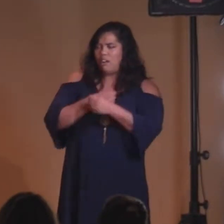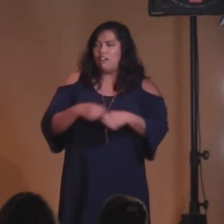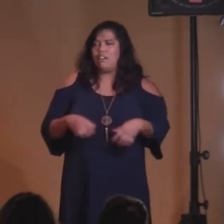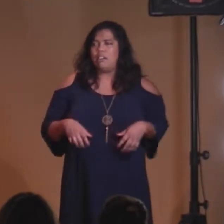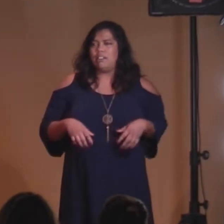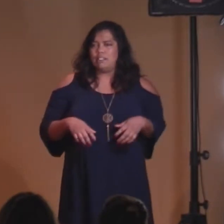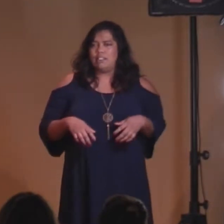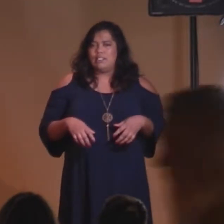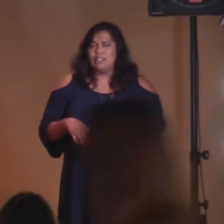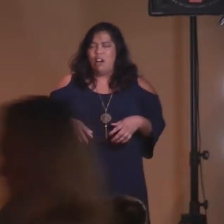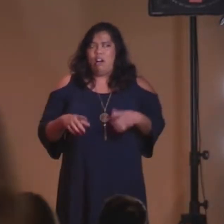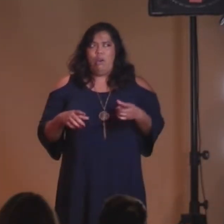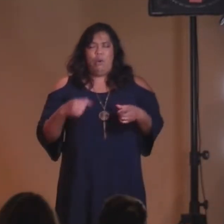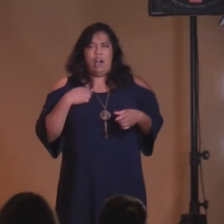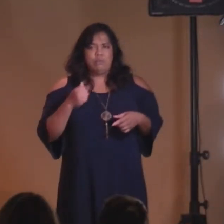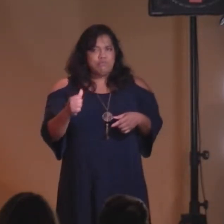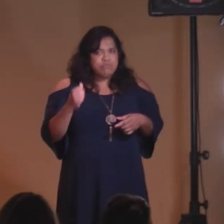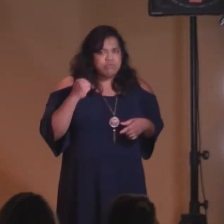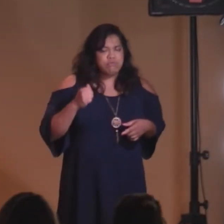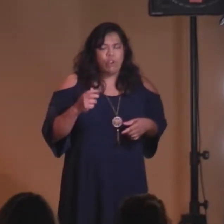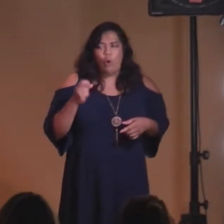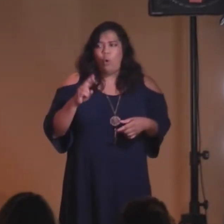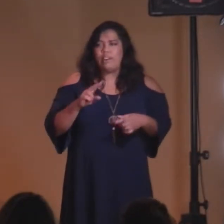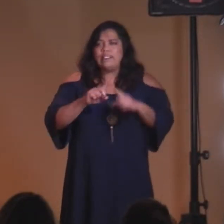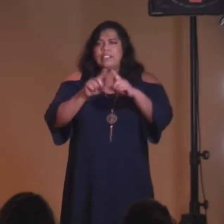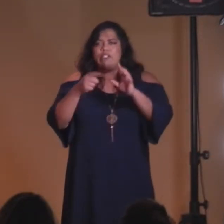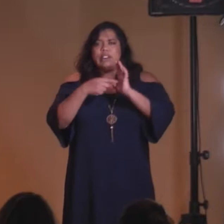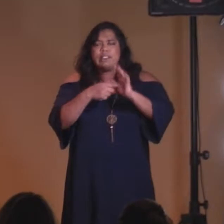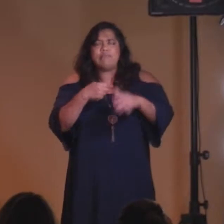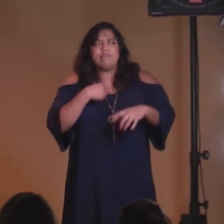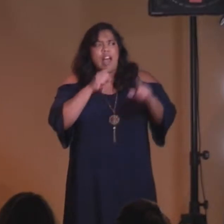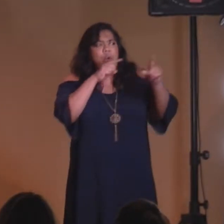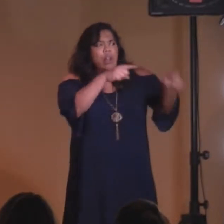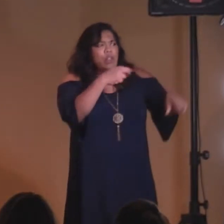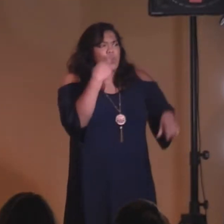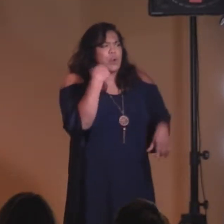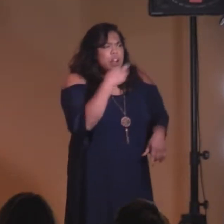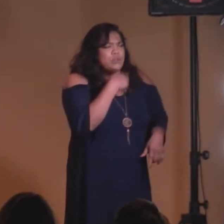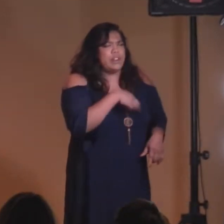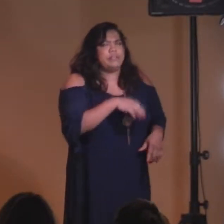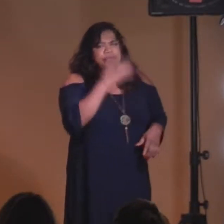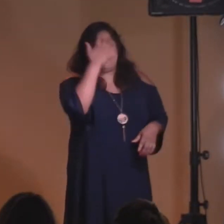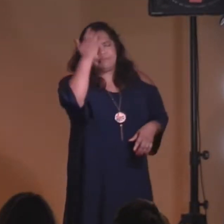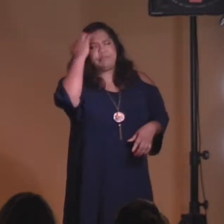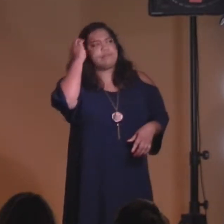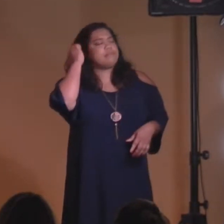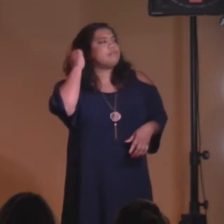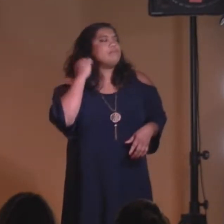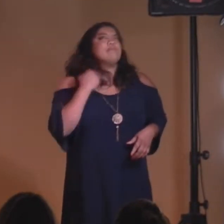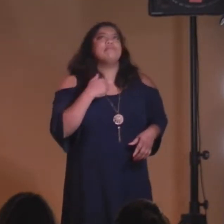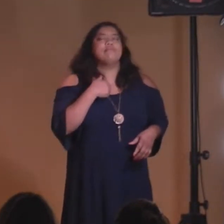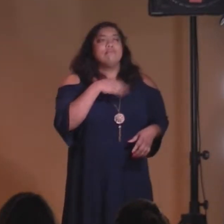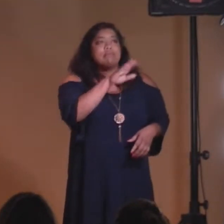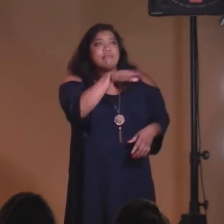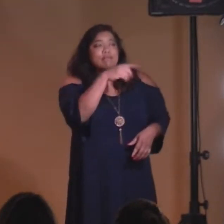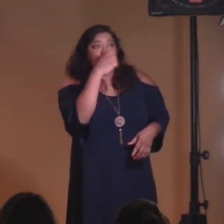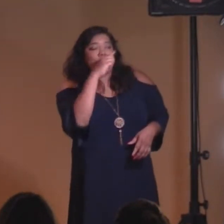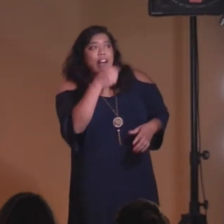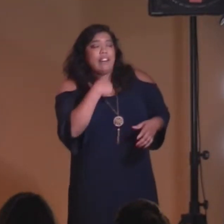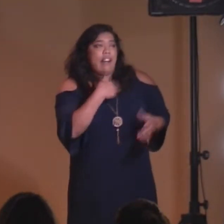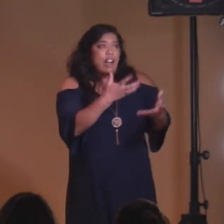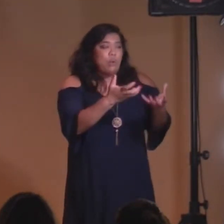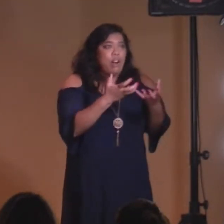rejected. I went to the restaurant and asked for blah, blah, blah, and the waiter or waitress never even looked at